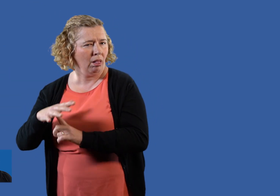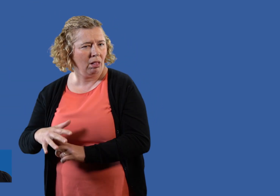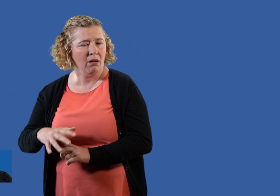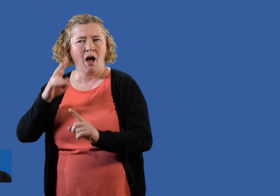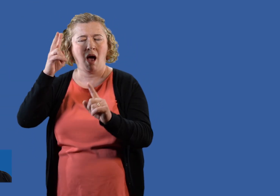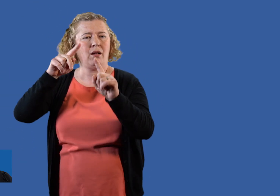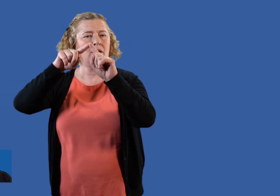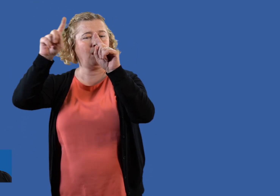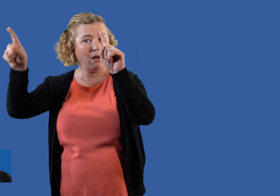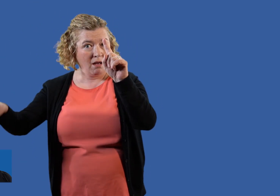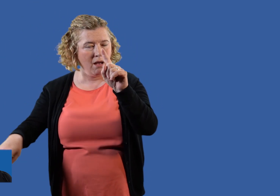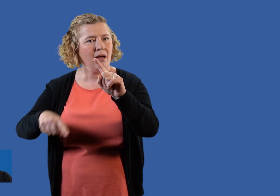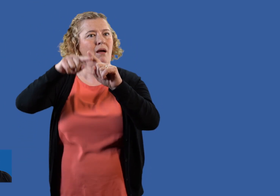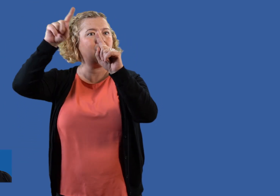The happiness, sadness.